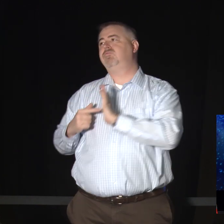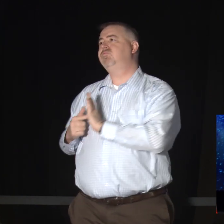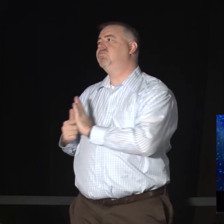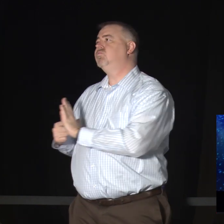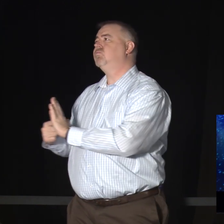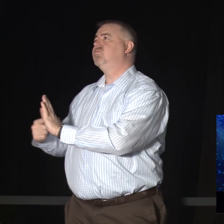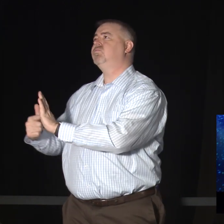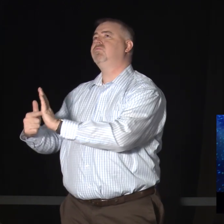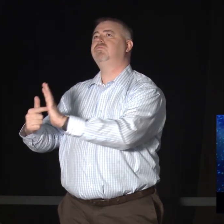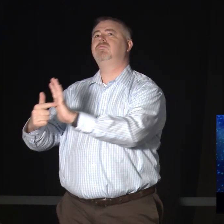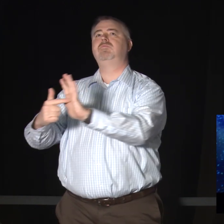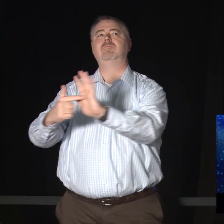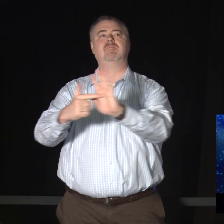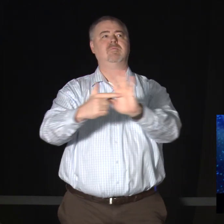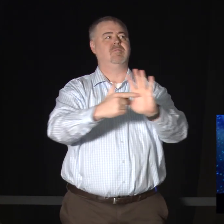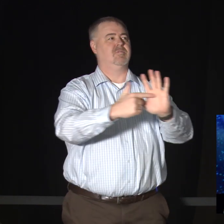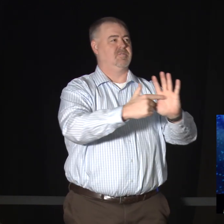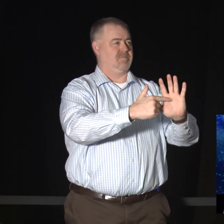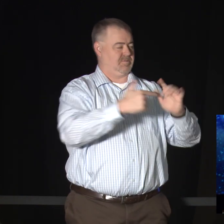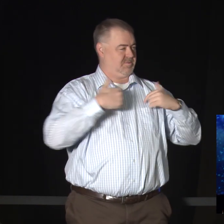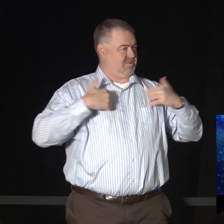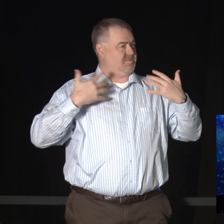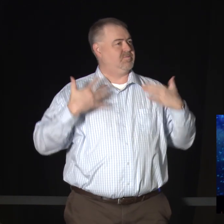May I prove I've been with